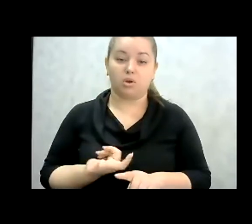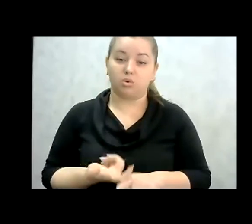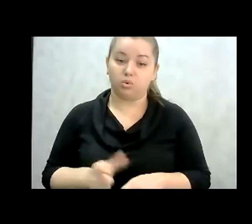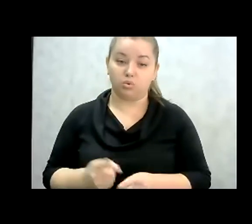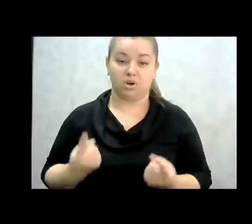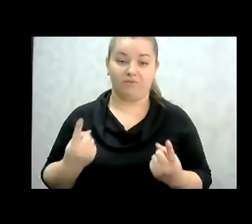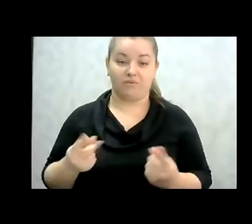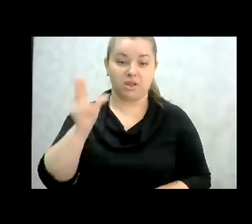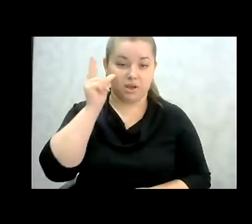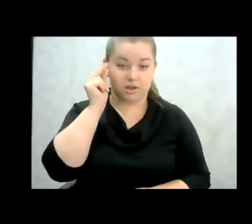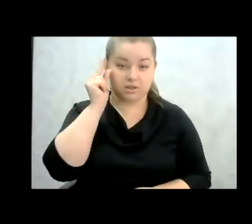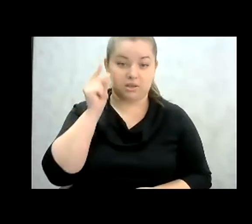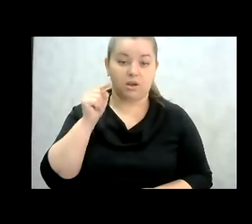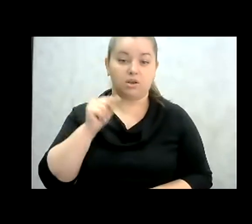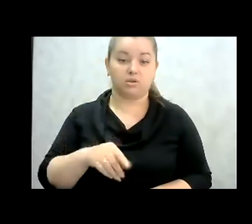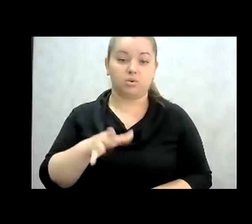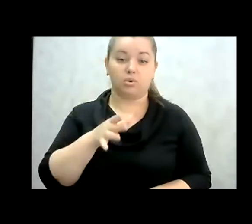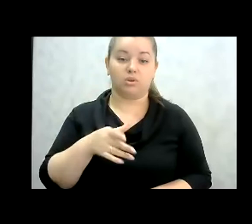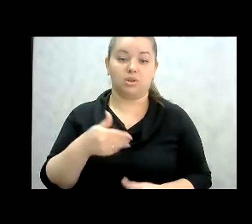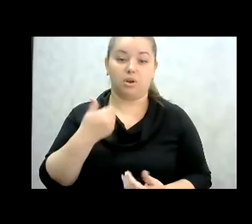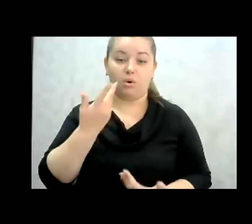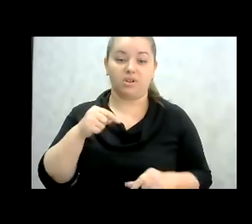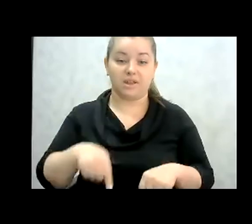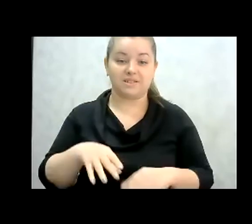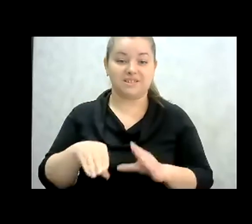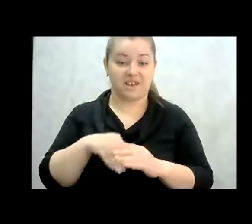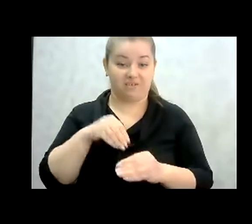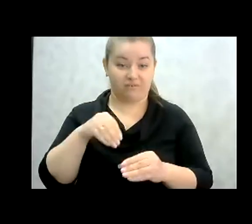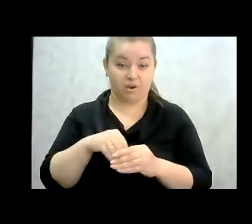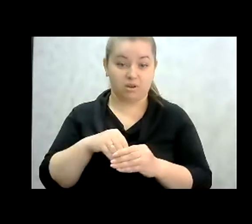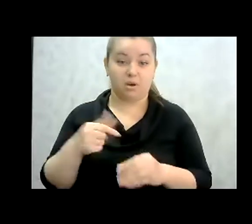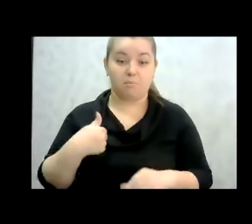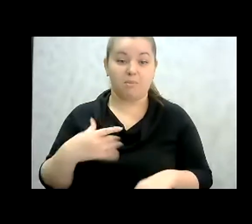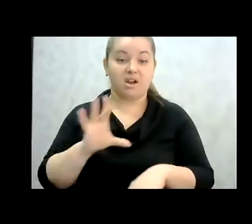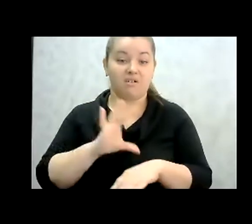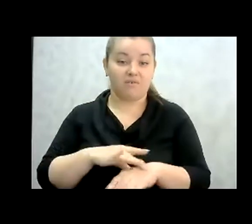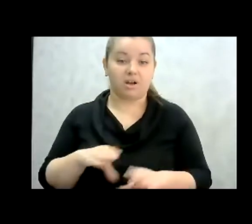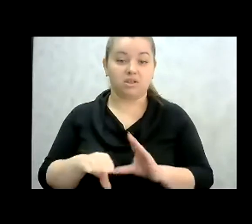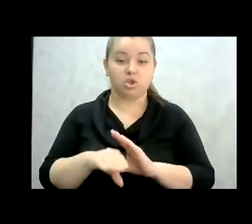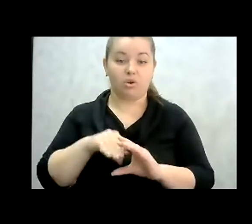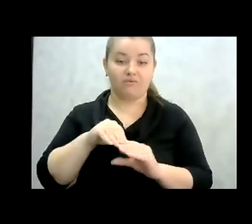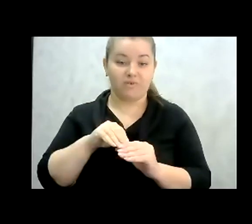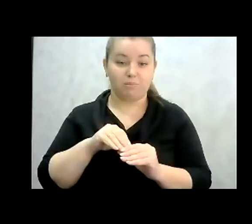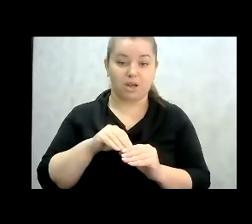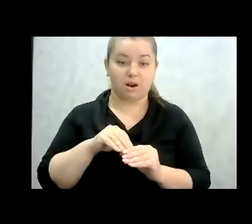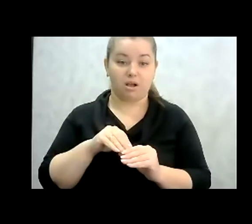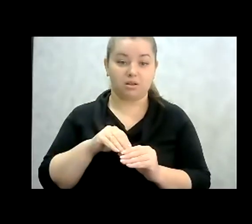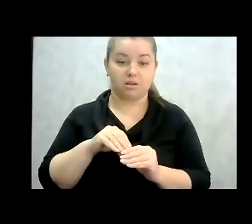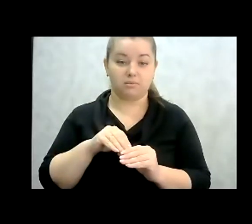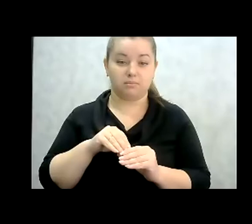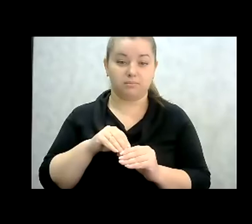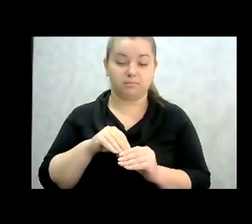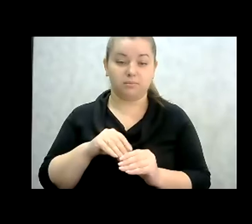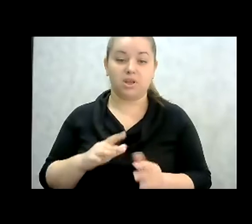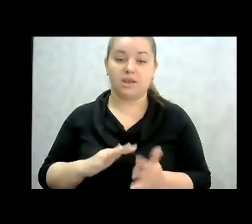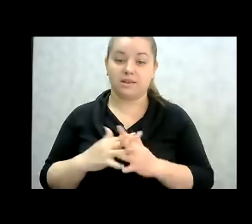authorities back then, hence that tremendous number. While during this